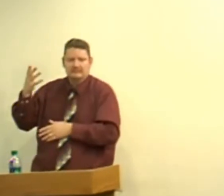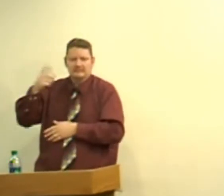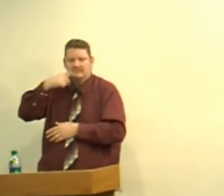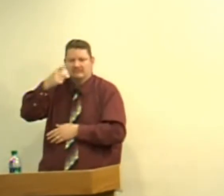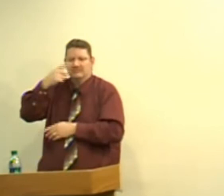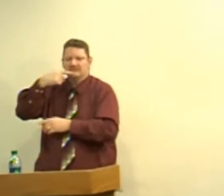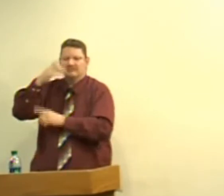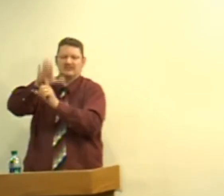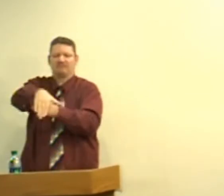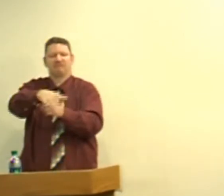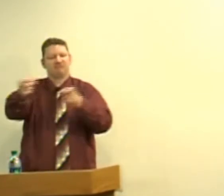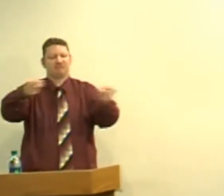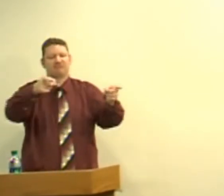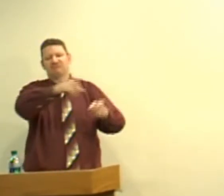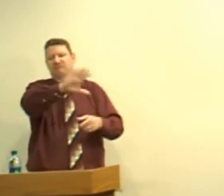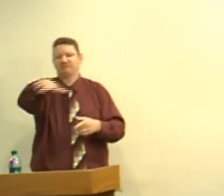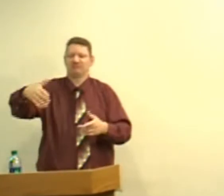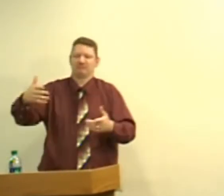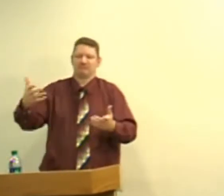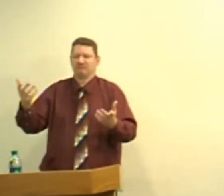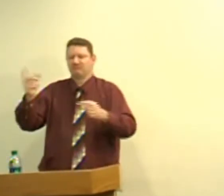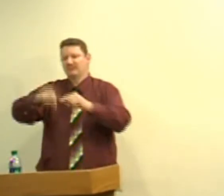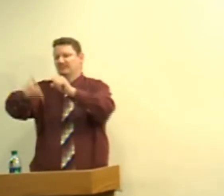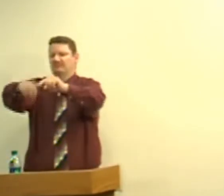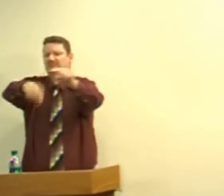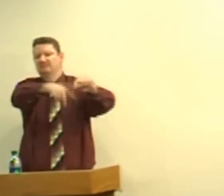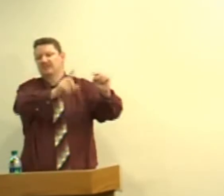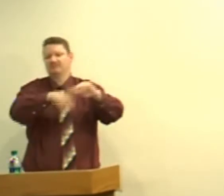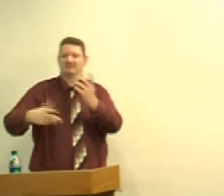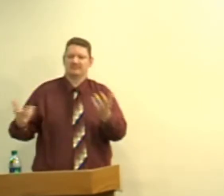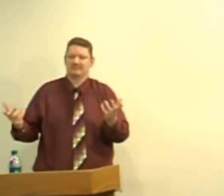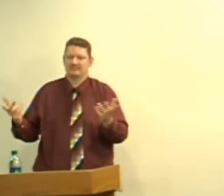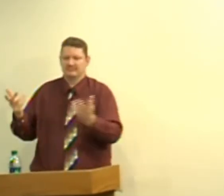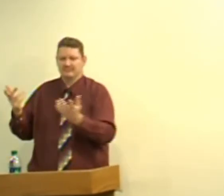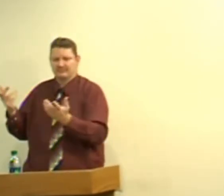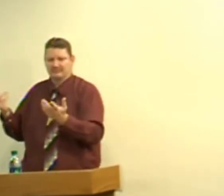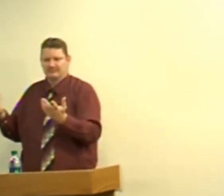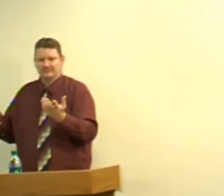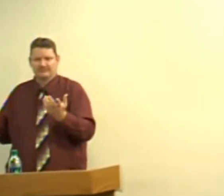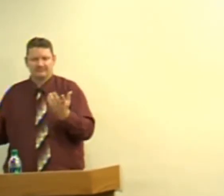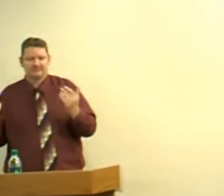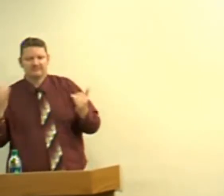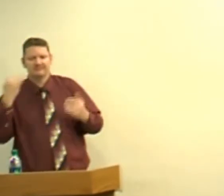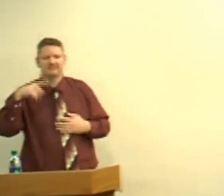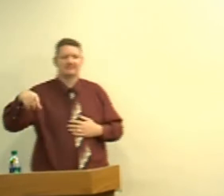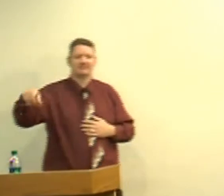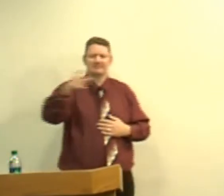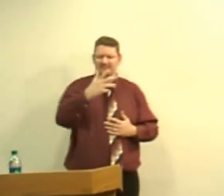teachings, oppression, and told you constantly that can't do this and that.